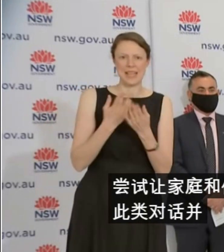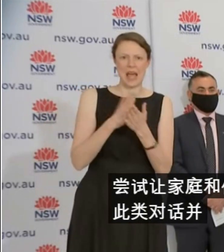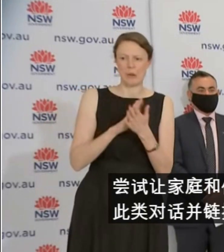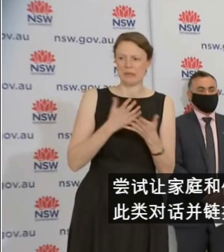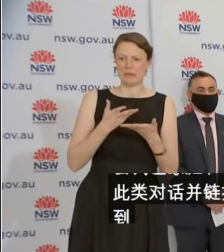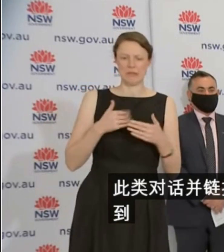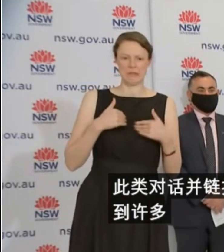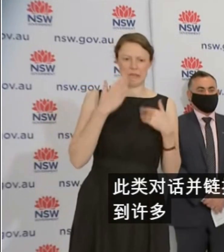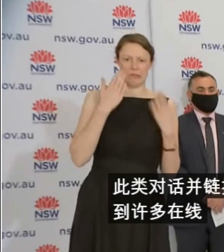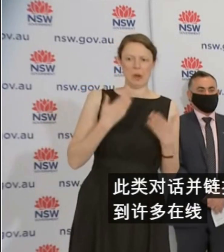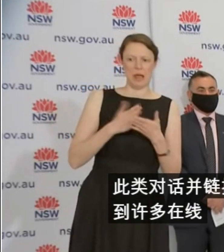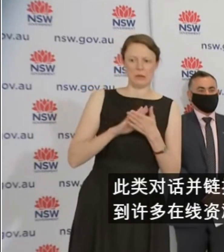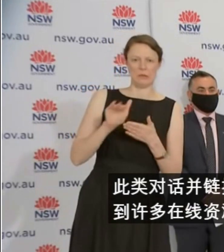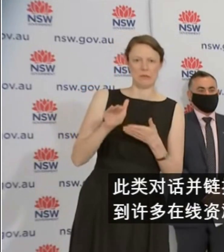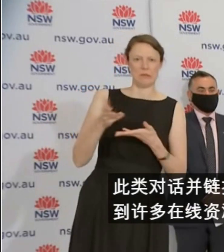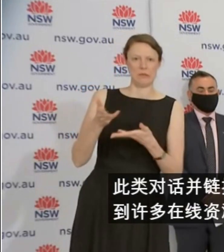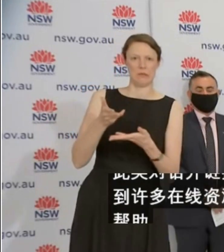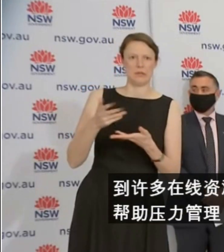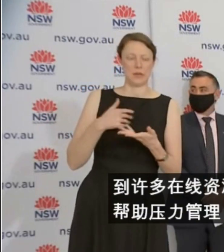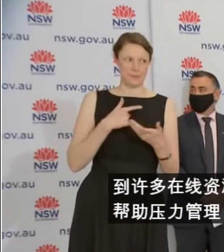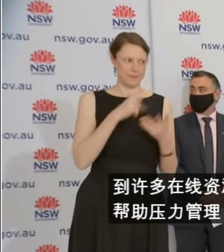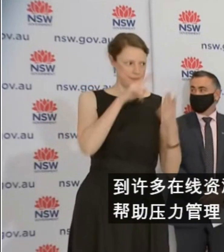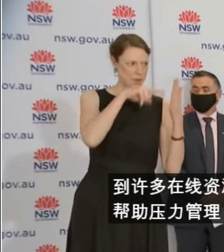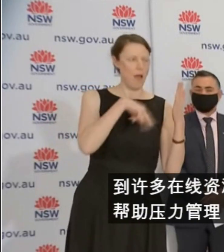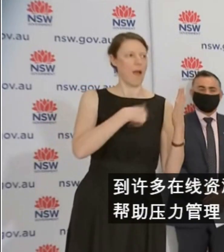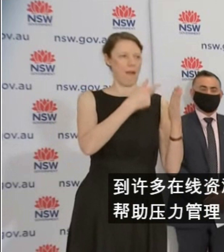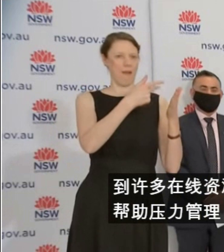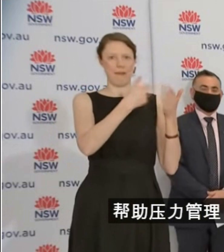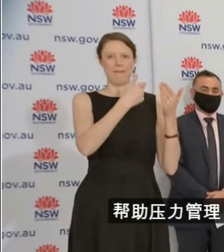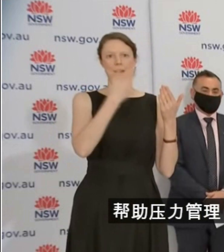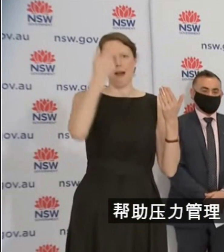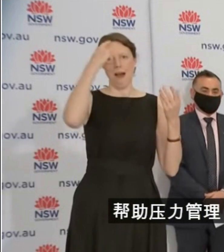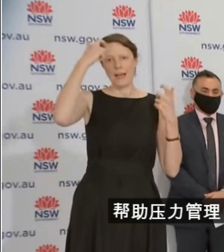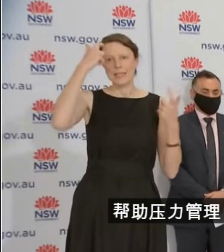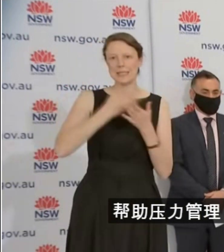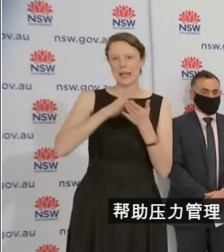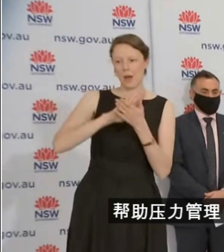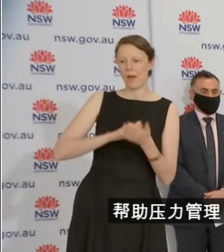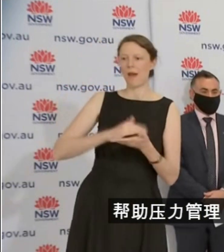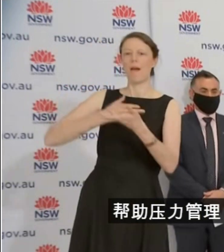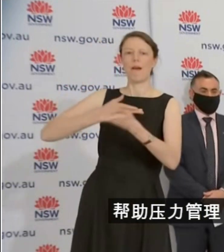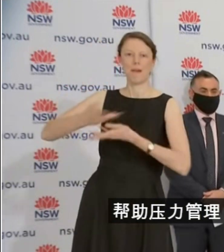and links up to a lot of online resources to help with stress management, particularly for school-aged children.